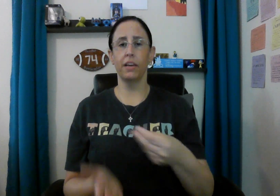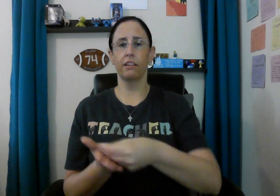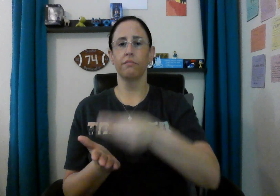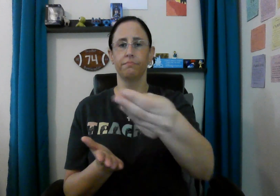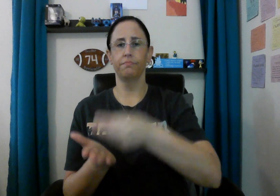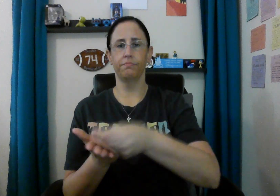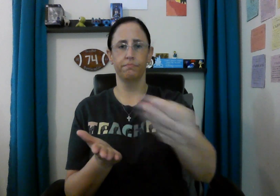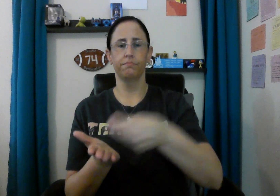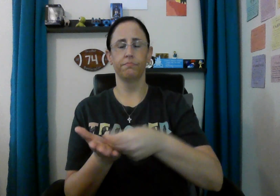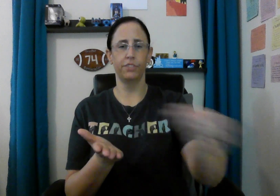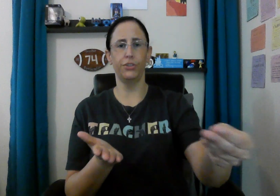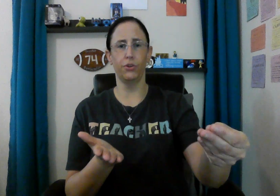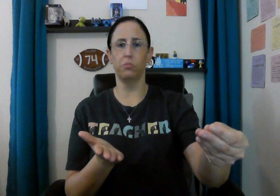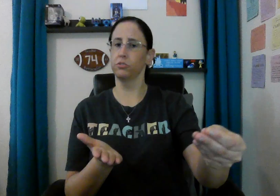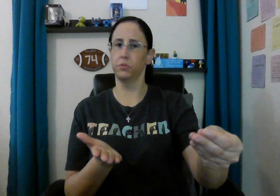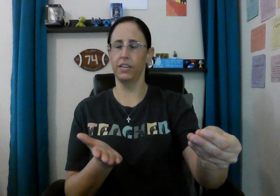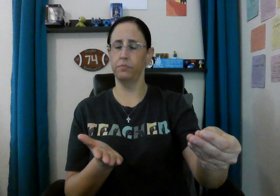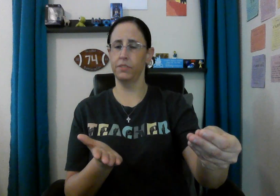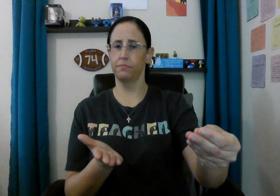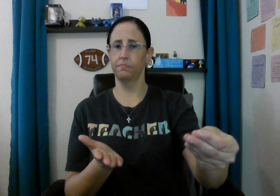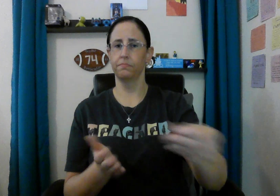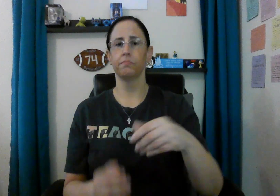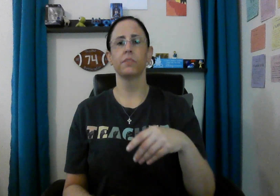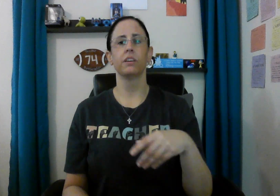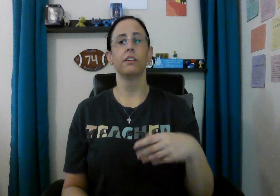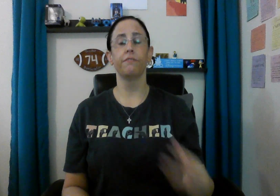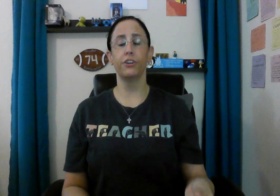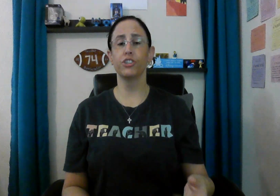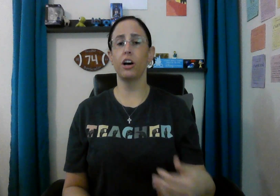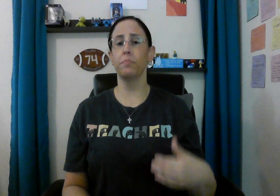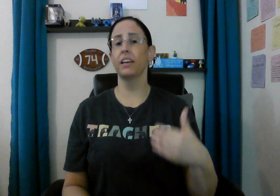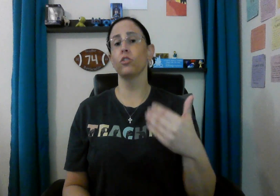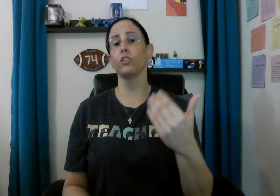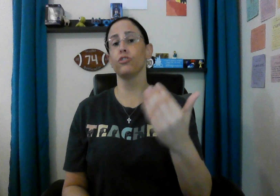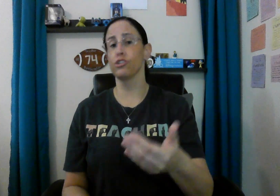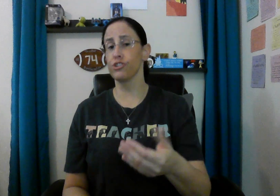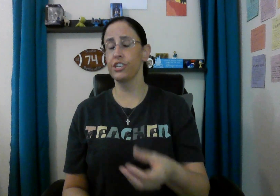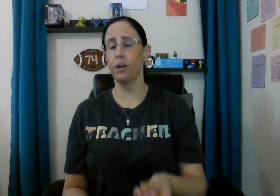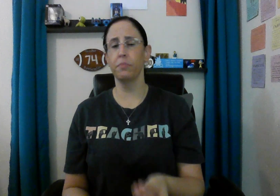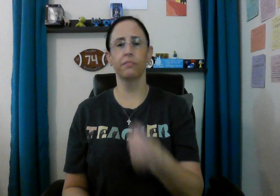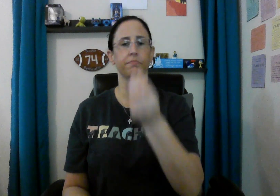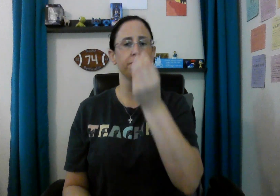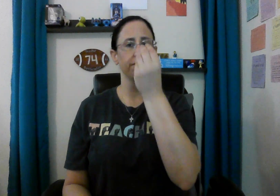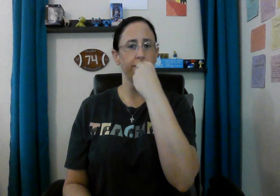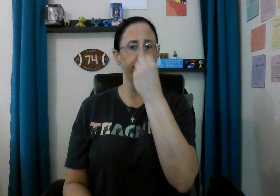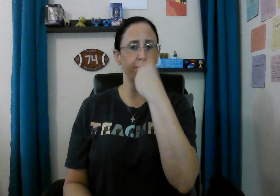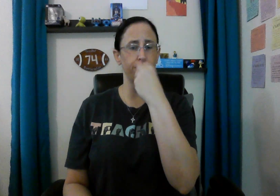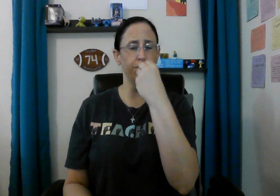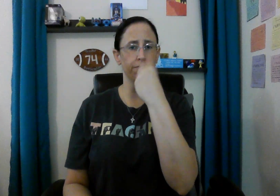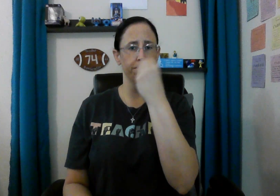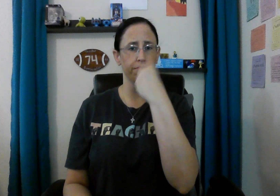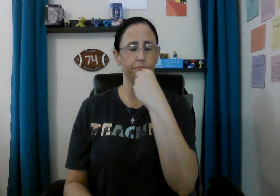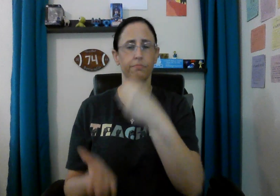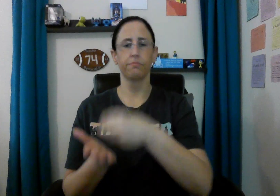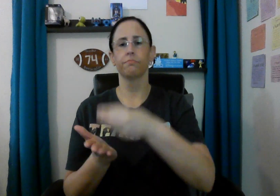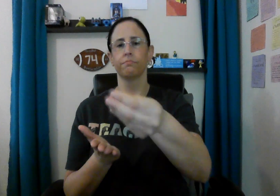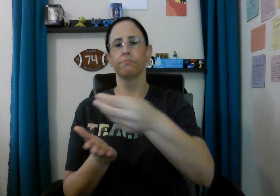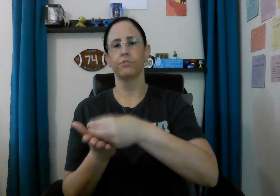Shopping, you do it multiple times. Food shopping or grocery shopping, food,